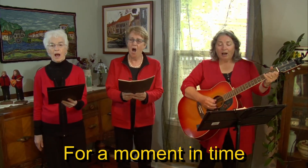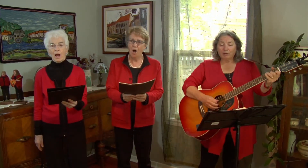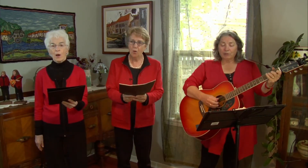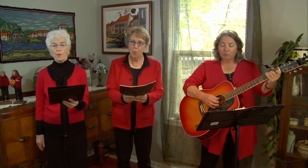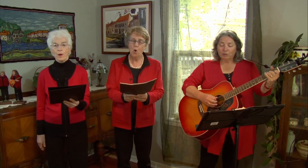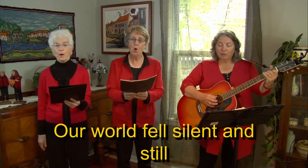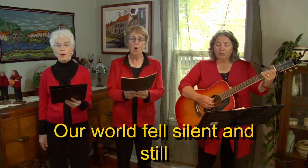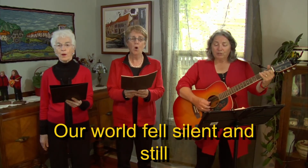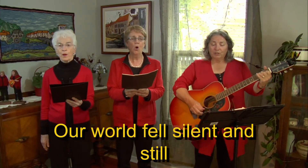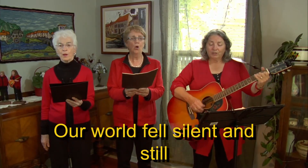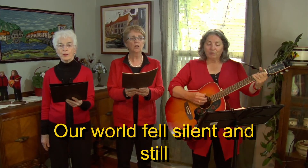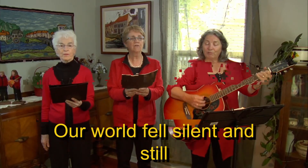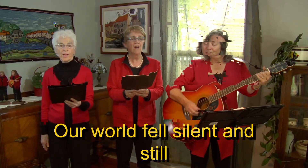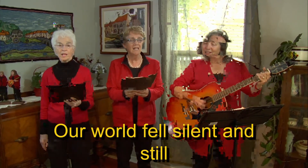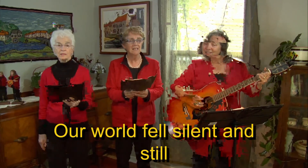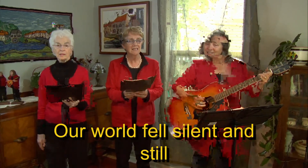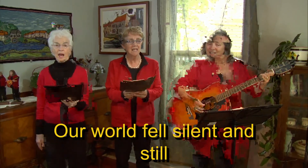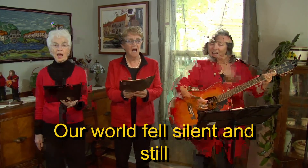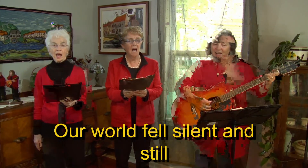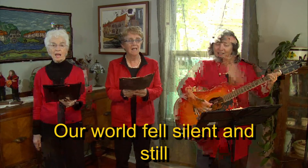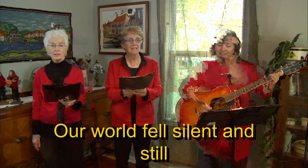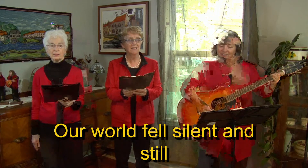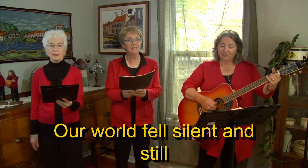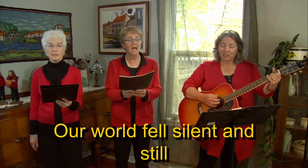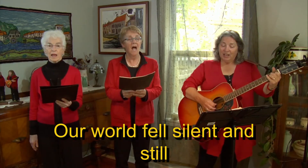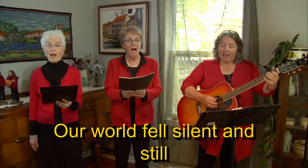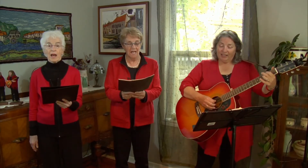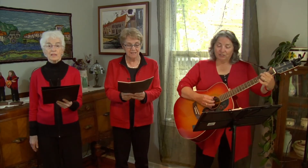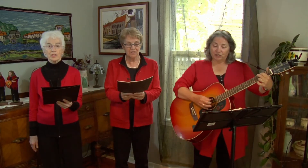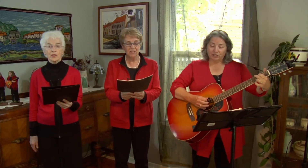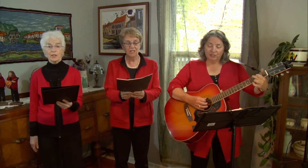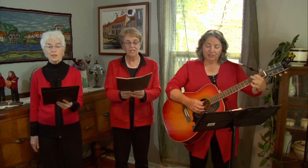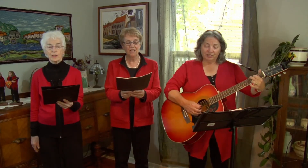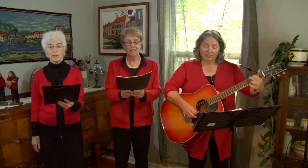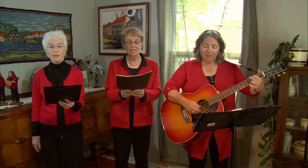our world fell silent and still.